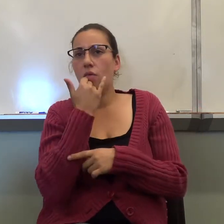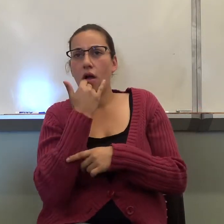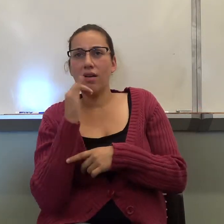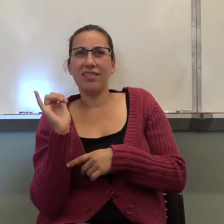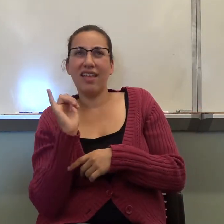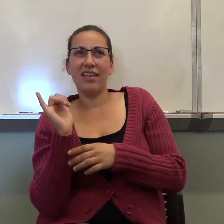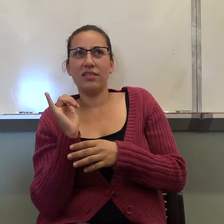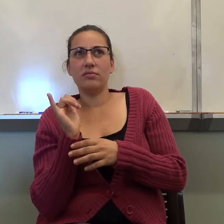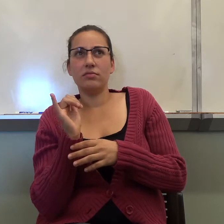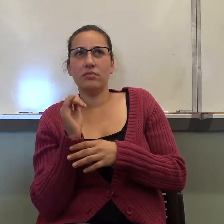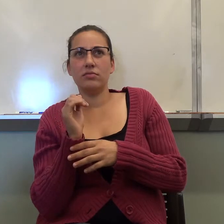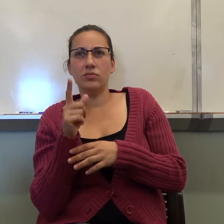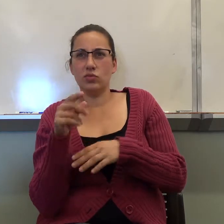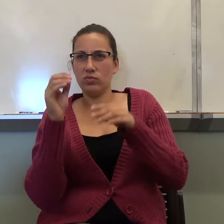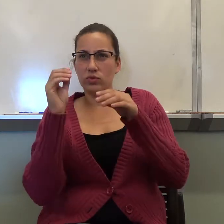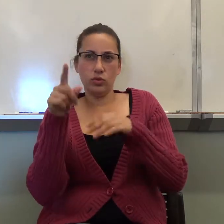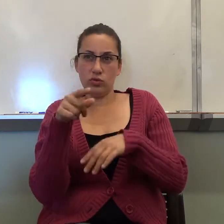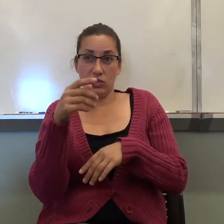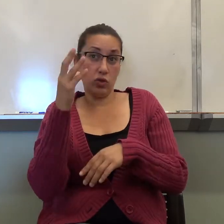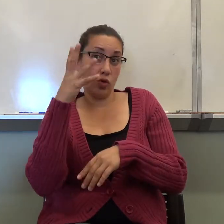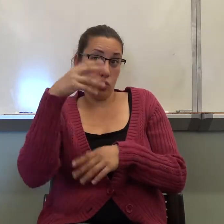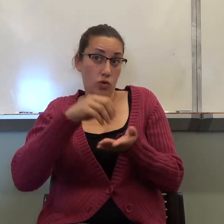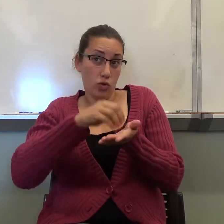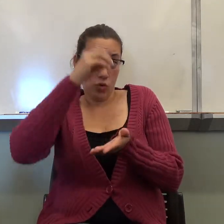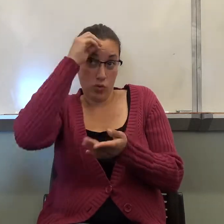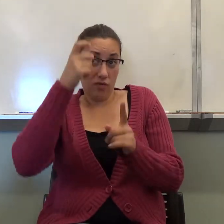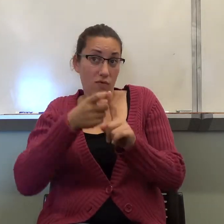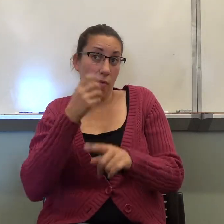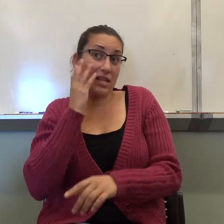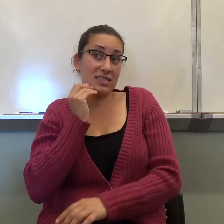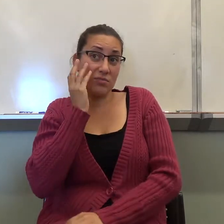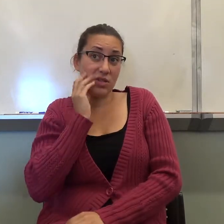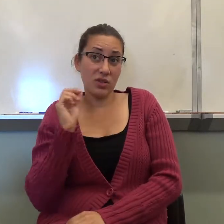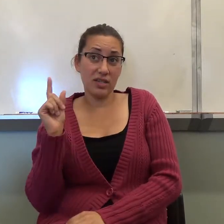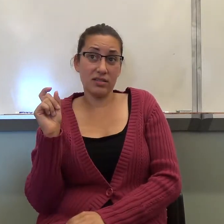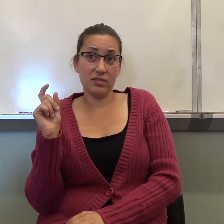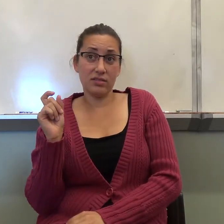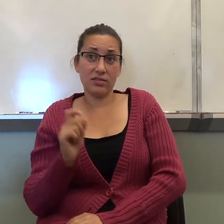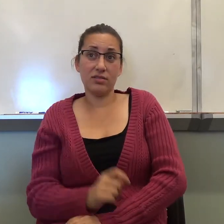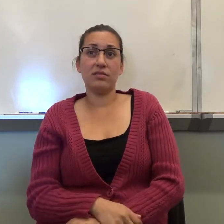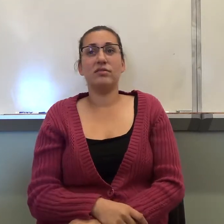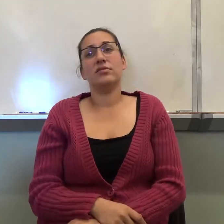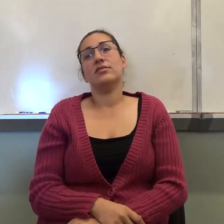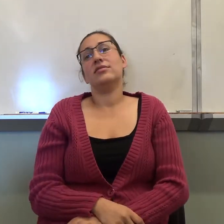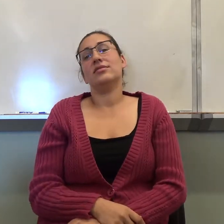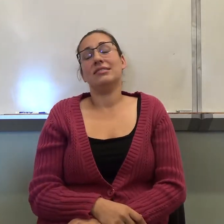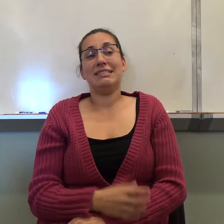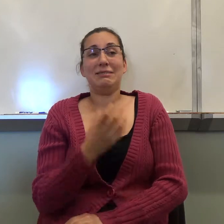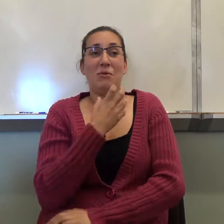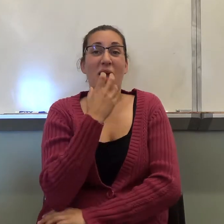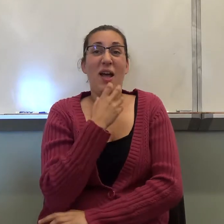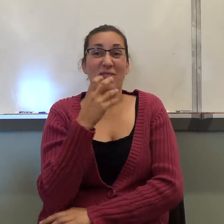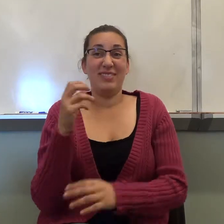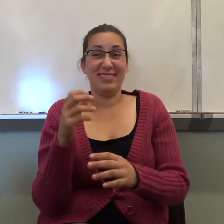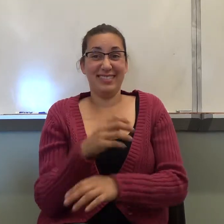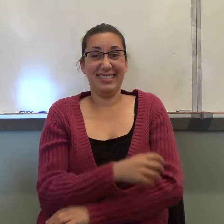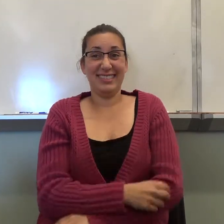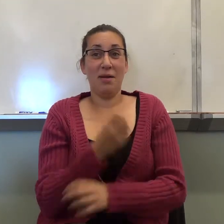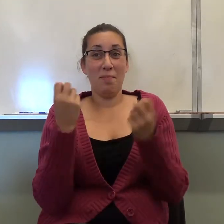minus is a plus, huh? So the opposite of something is obtained by multiplying it by -1. Therefore, up there, what you